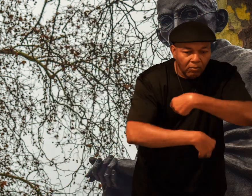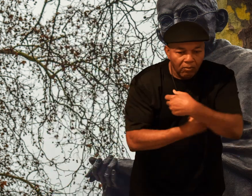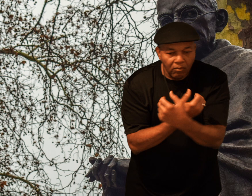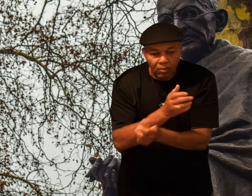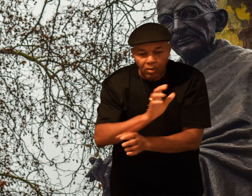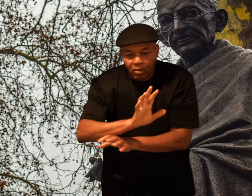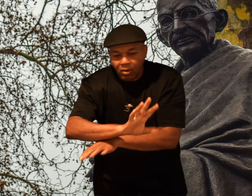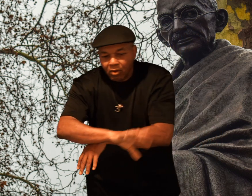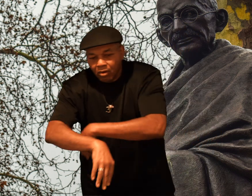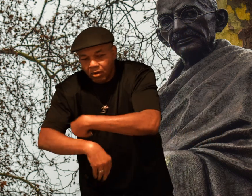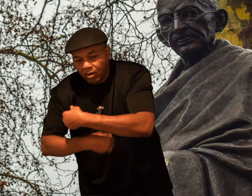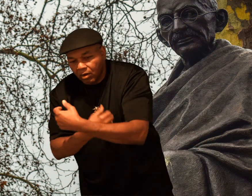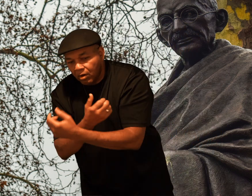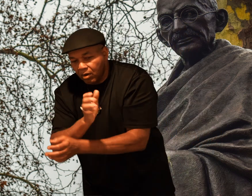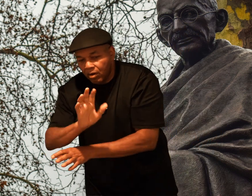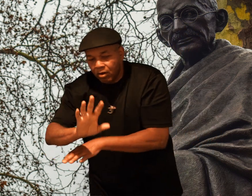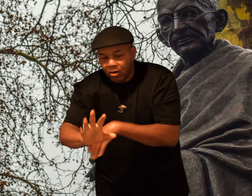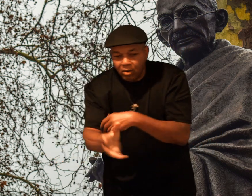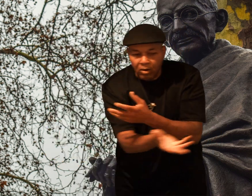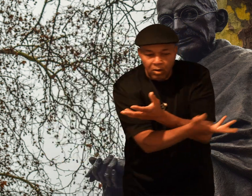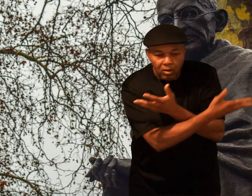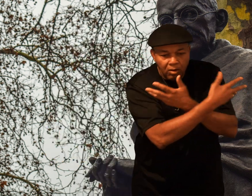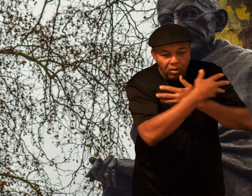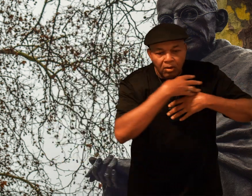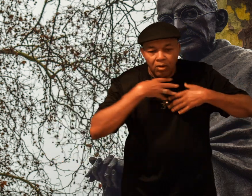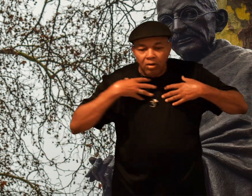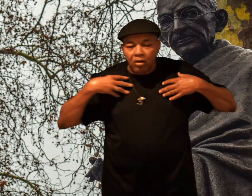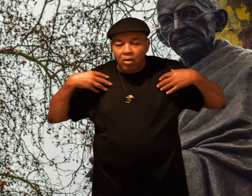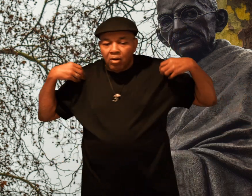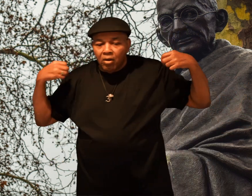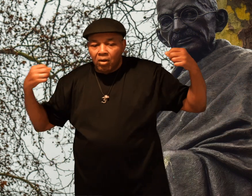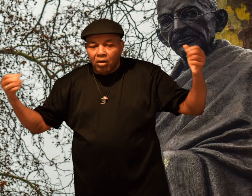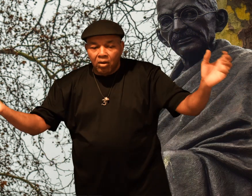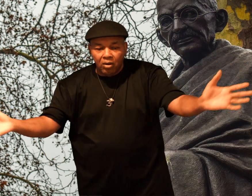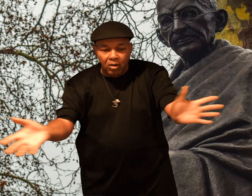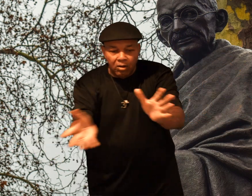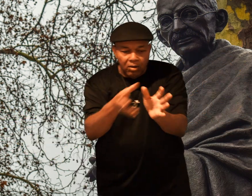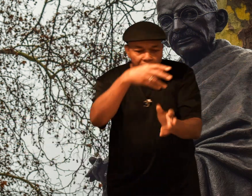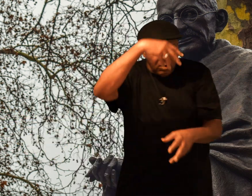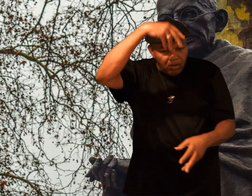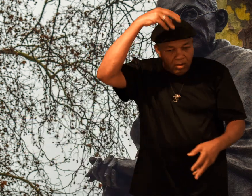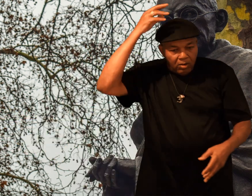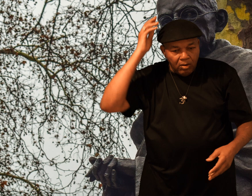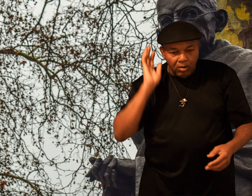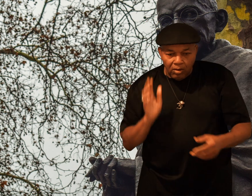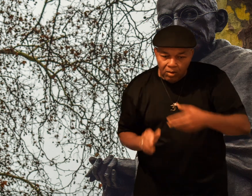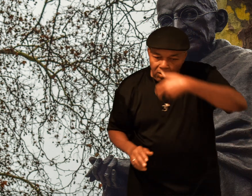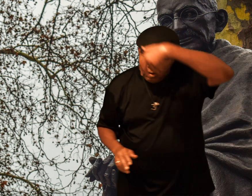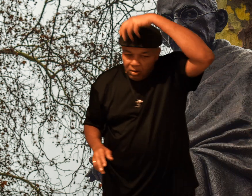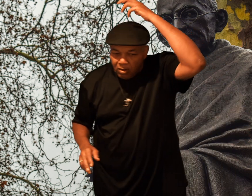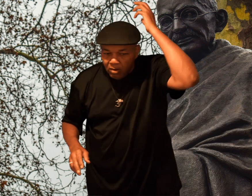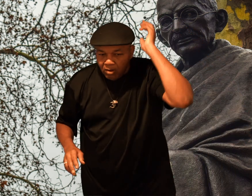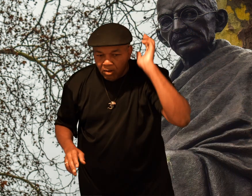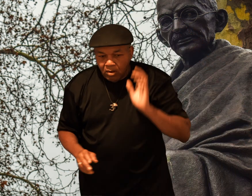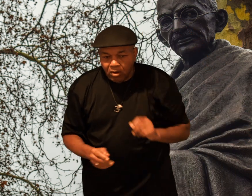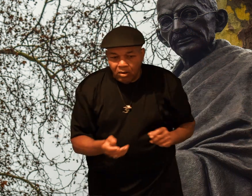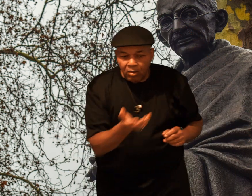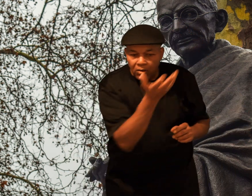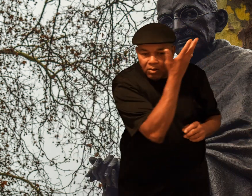part of the Taliban. He said, on this land, you have no right to stand for what you believe in. Girls have no chance here. Well, now,